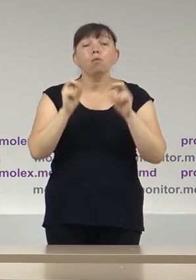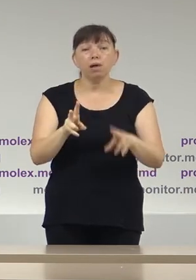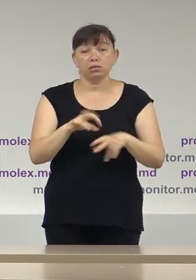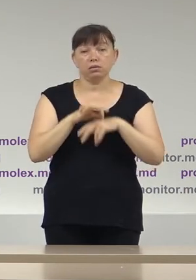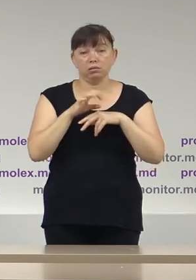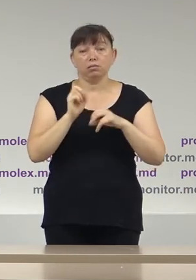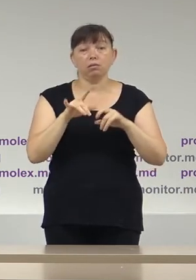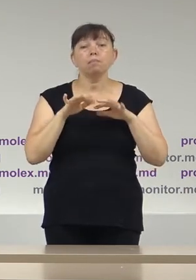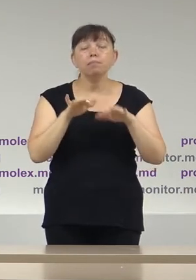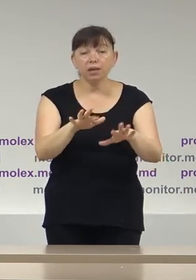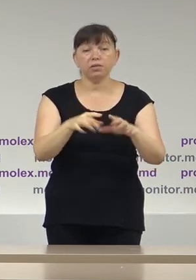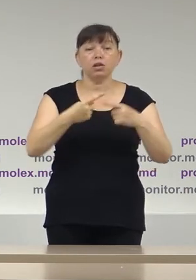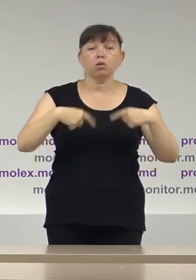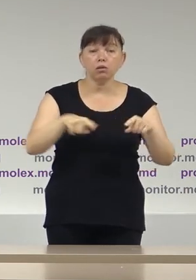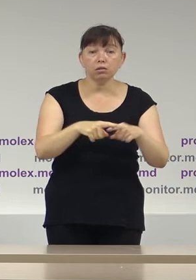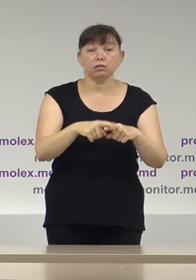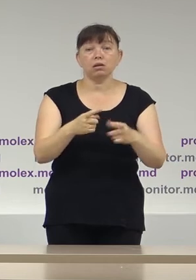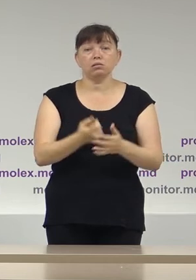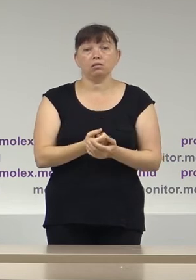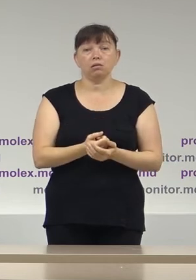which risks to